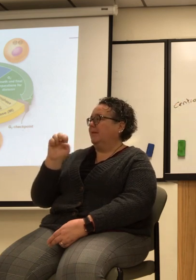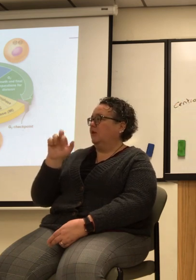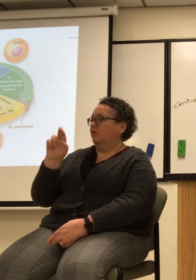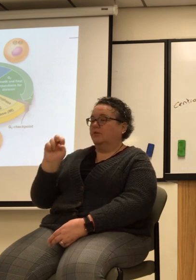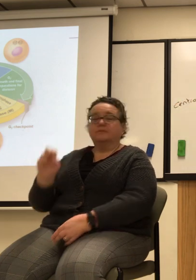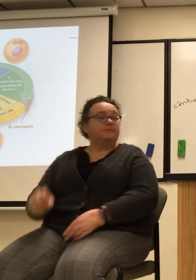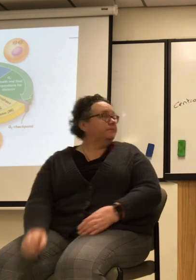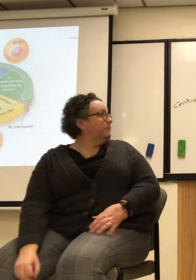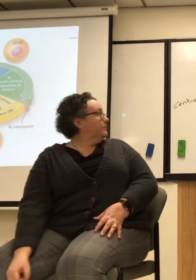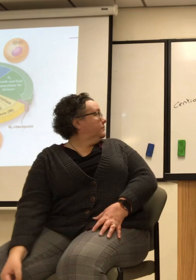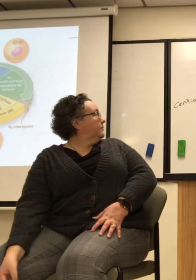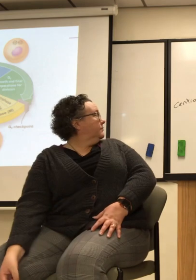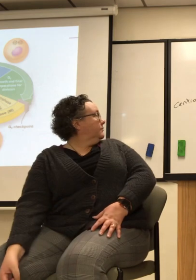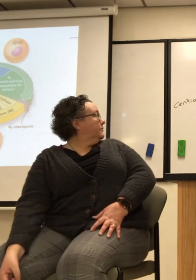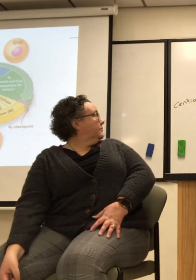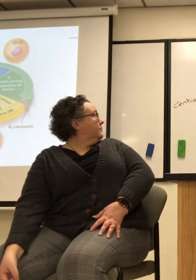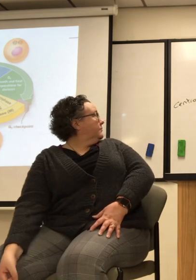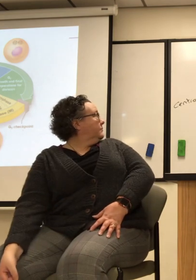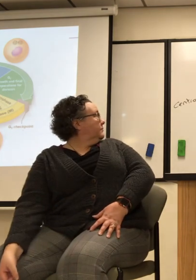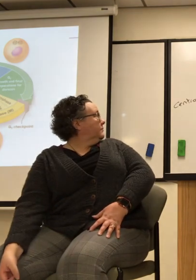There and there, the central mirror.